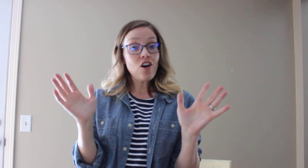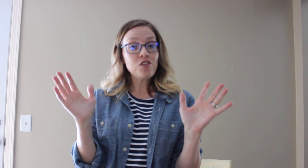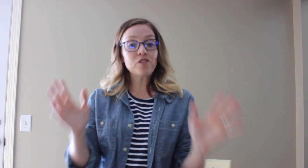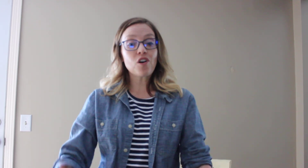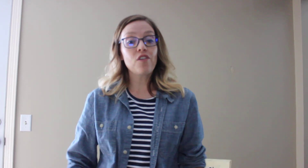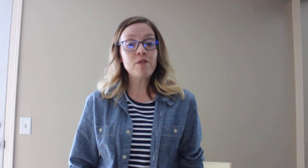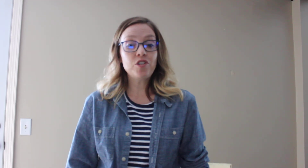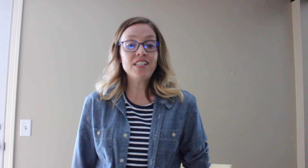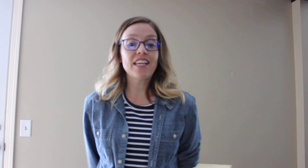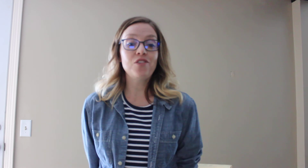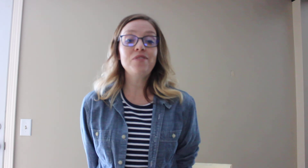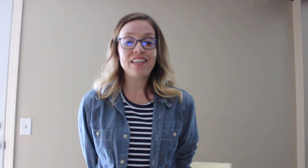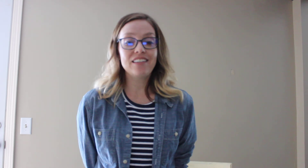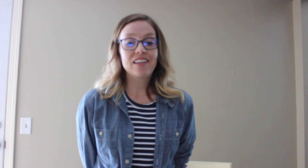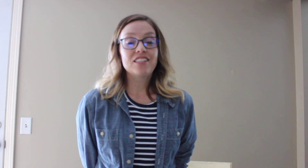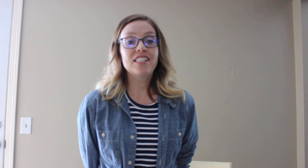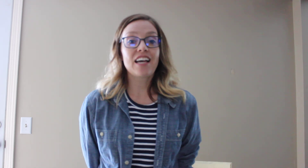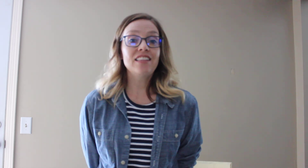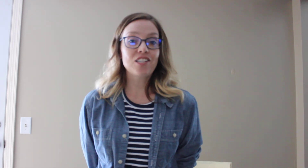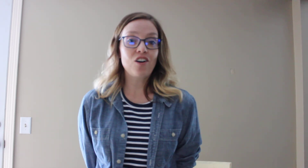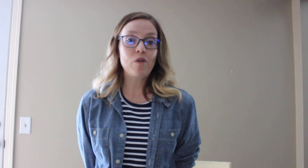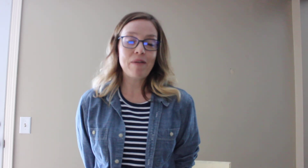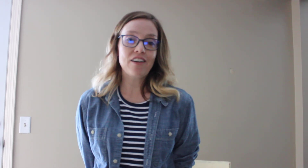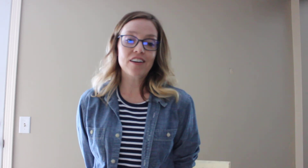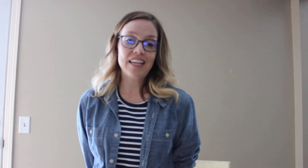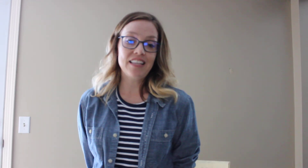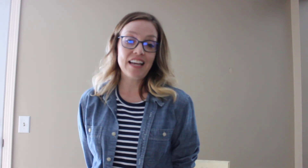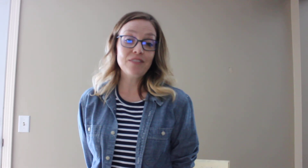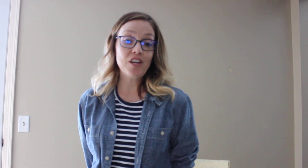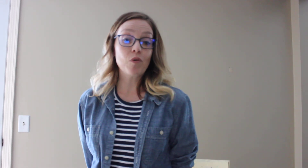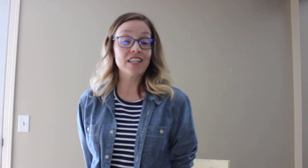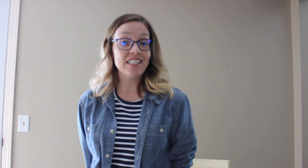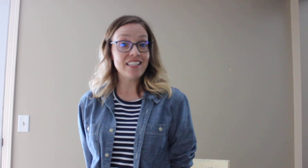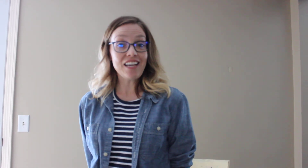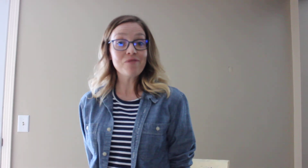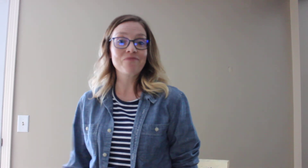You've learned all the motions that you need to sign the song Waymaker. And in the next video, we're going to sing it together.